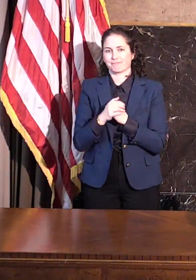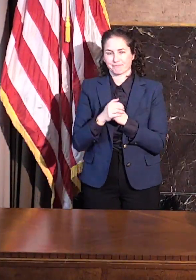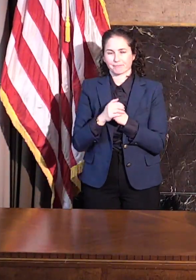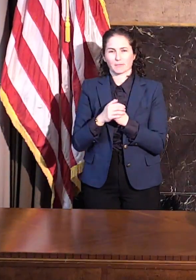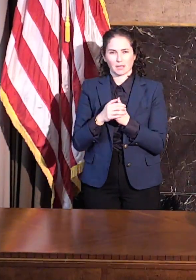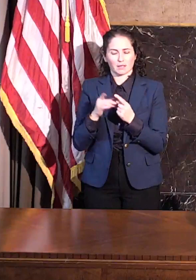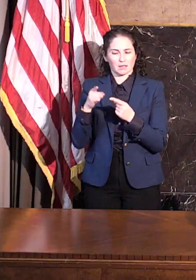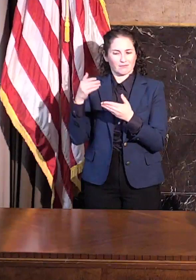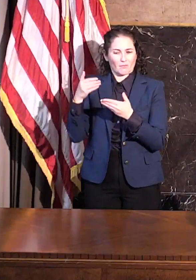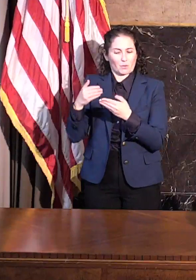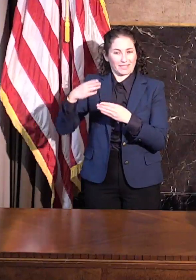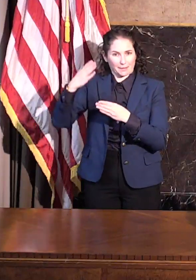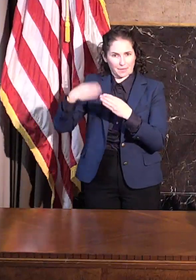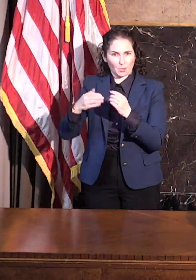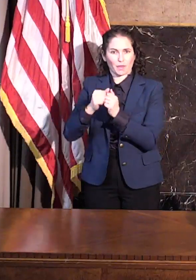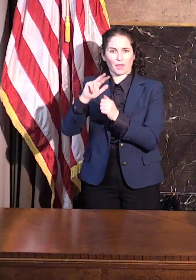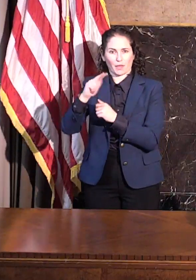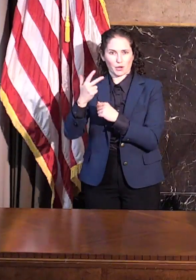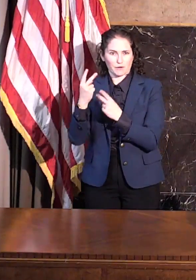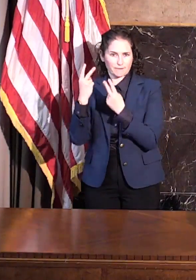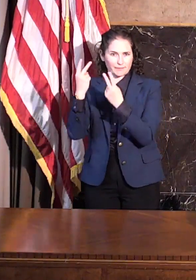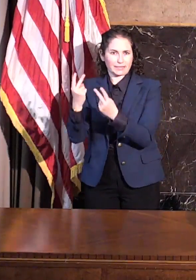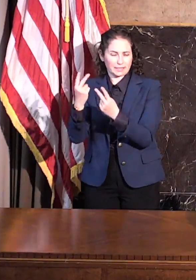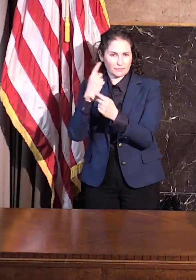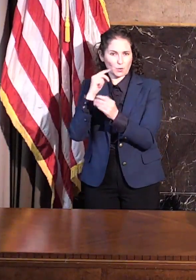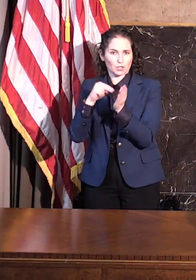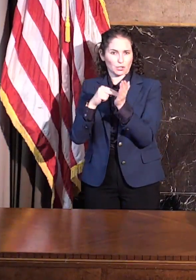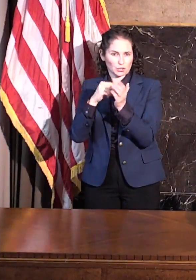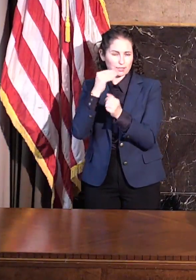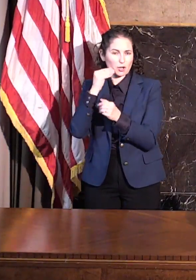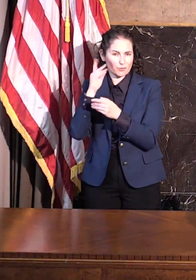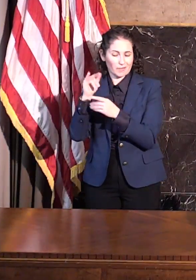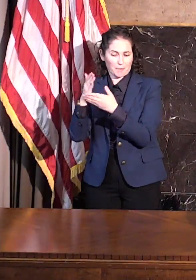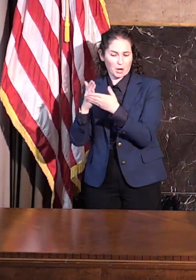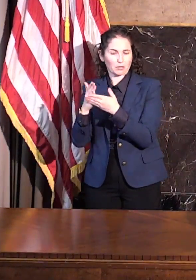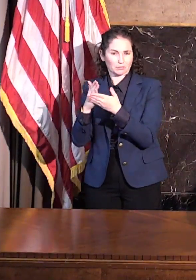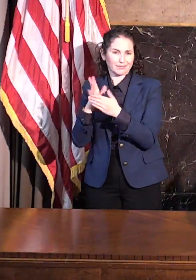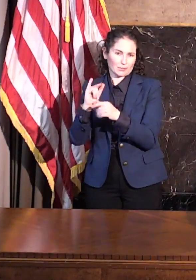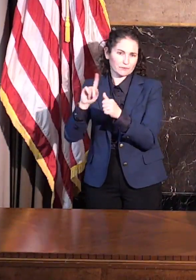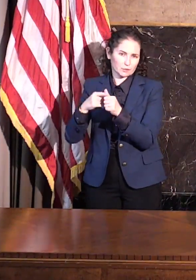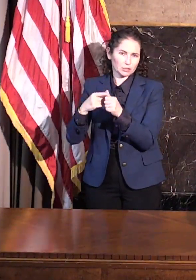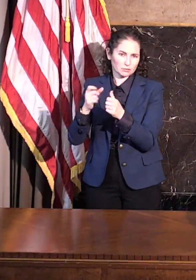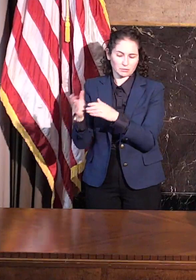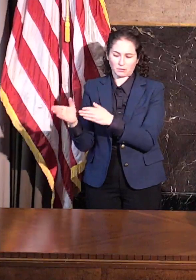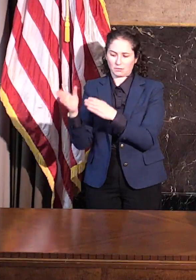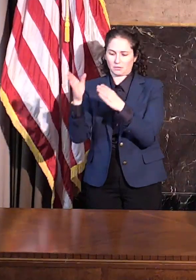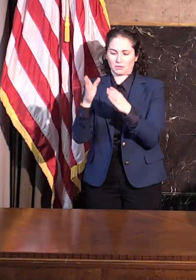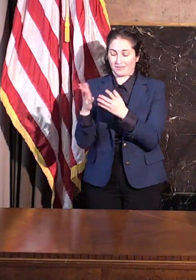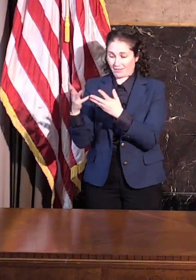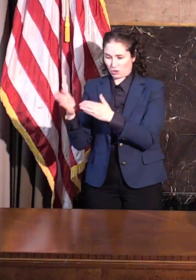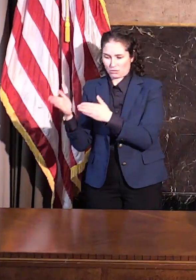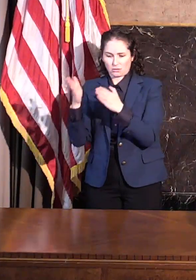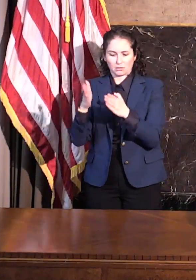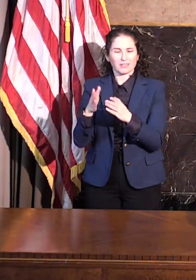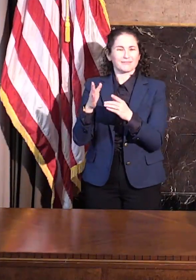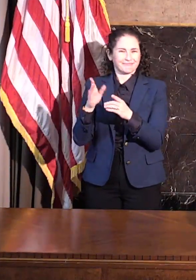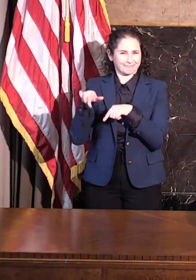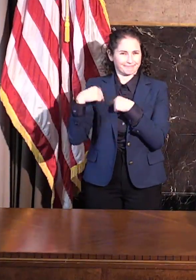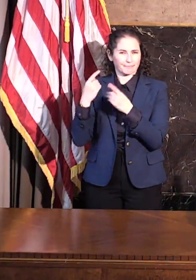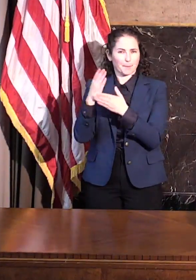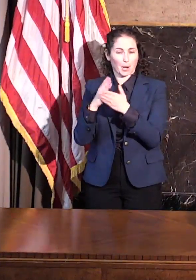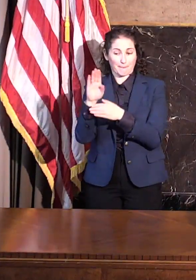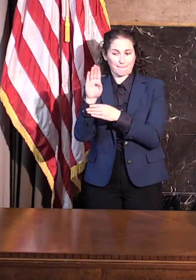the facts, and more importantly, knows where and how to go to get vaccinated. And at the end of the day, that's what this campaign is going to be all about. Could not be more